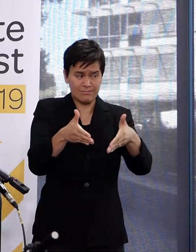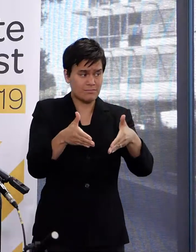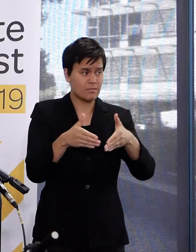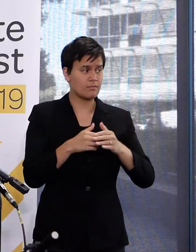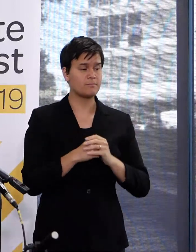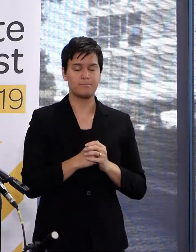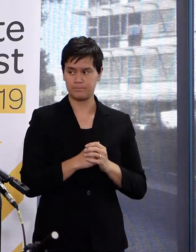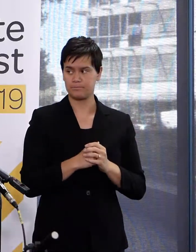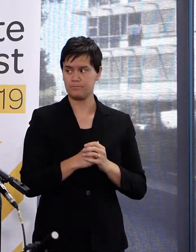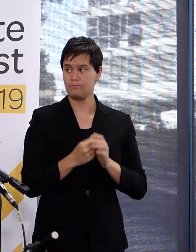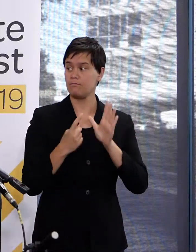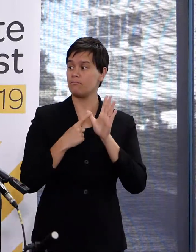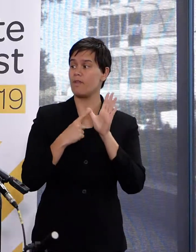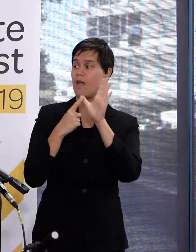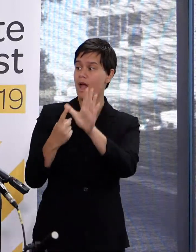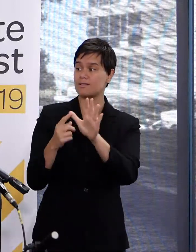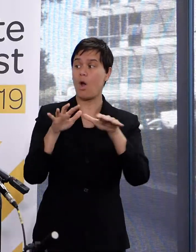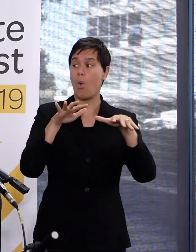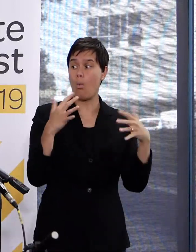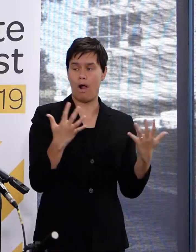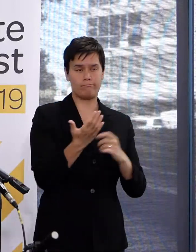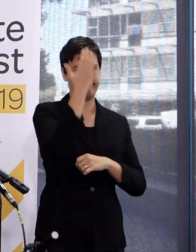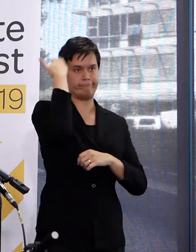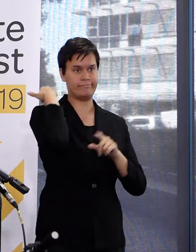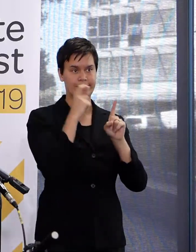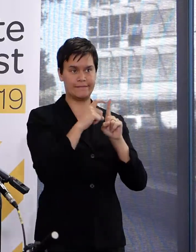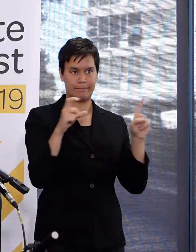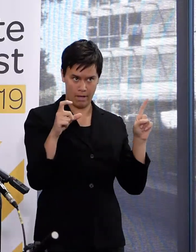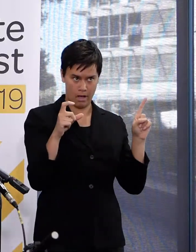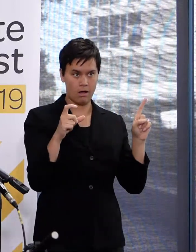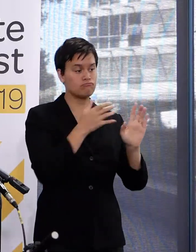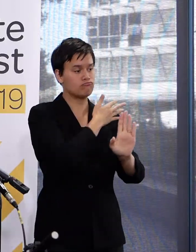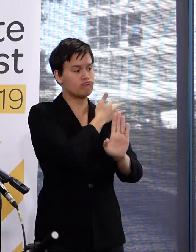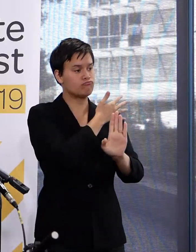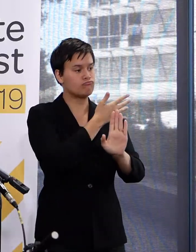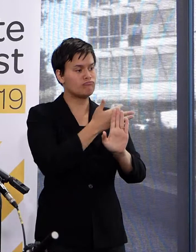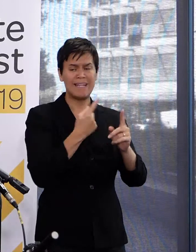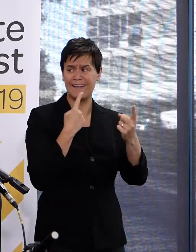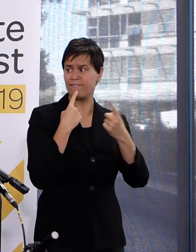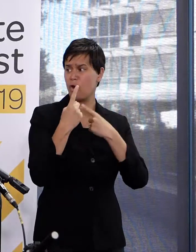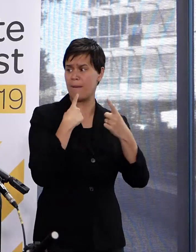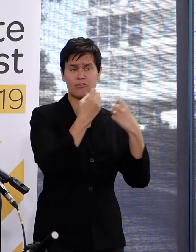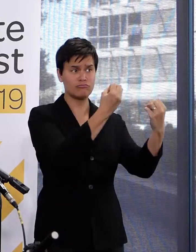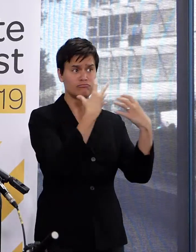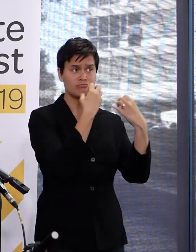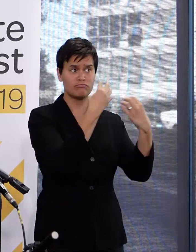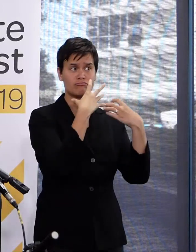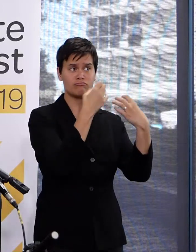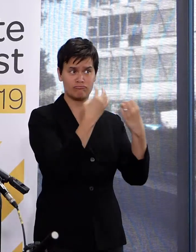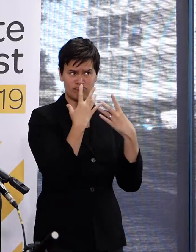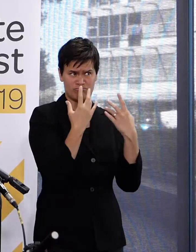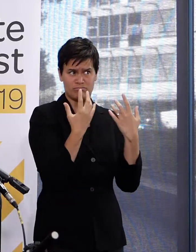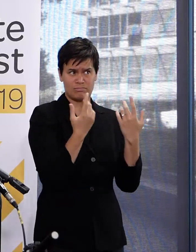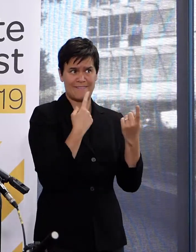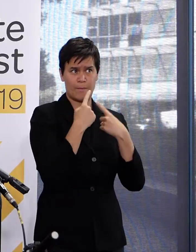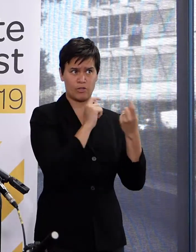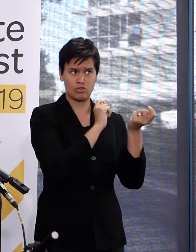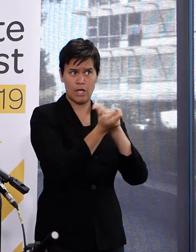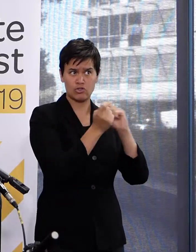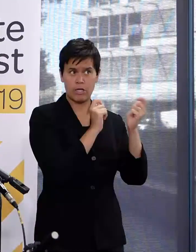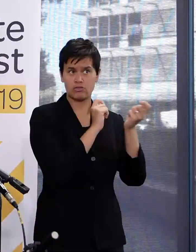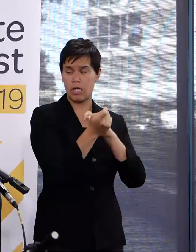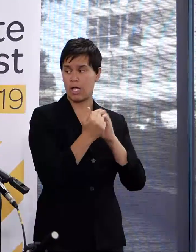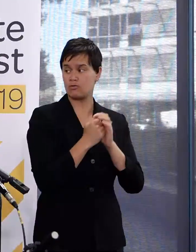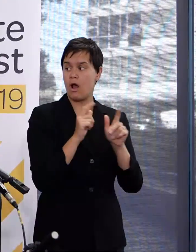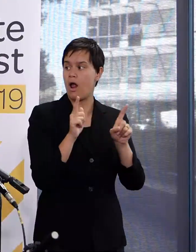announced in December, our teams have continued to look at the emerging evidence from around the world about what are the things that increase risk